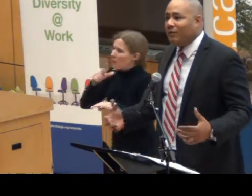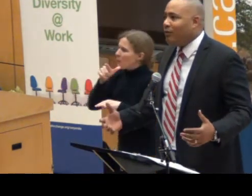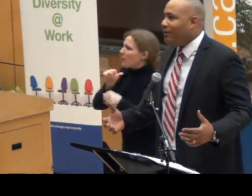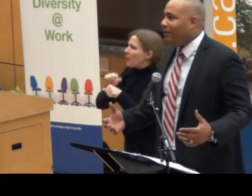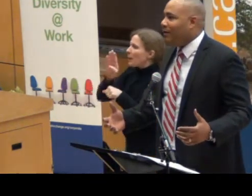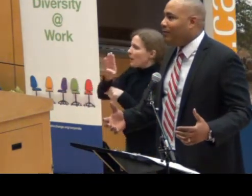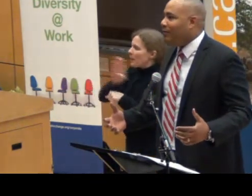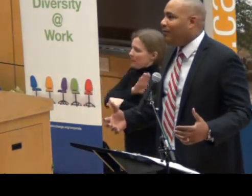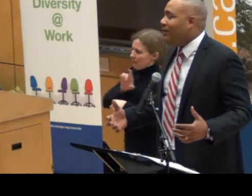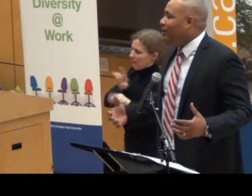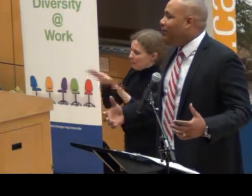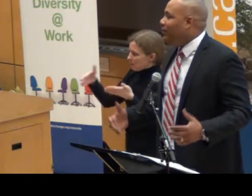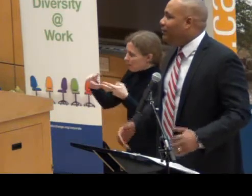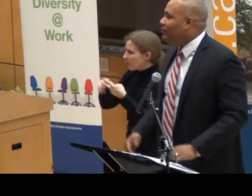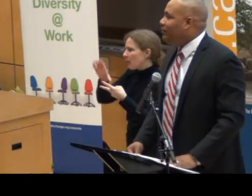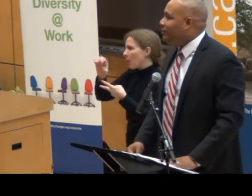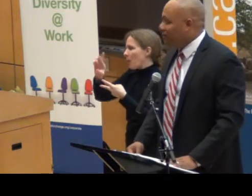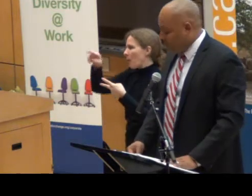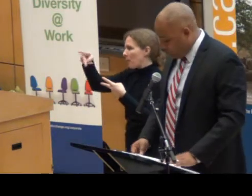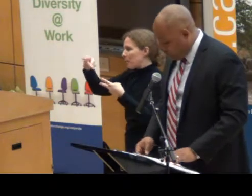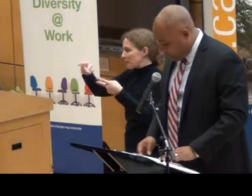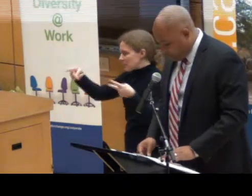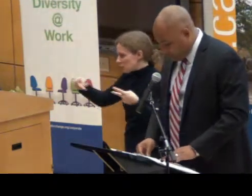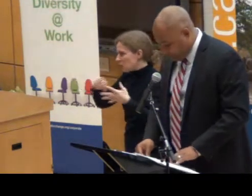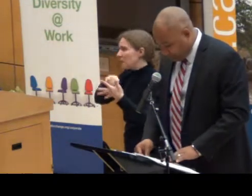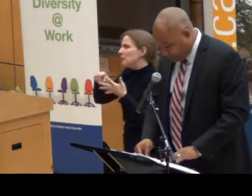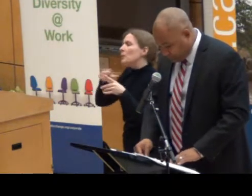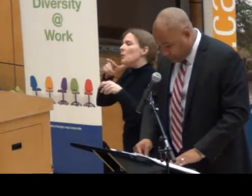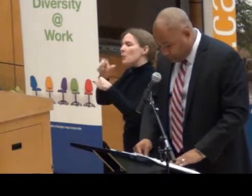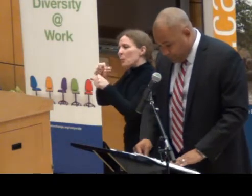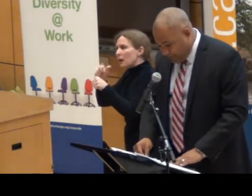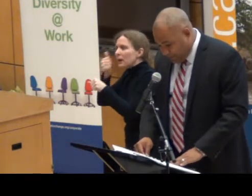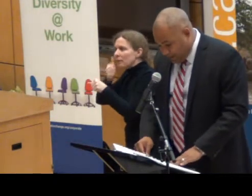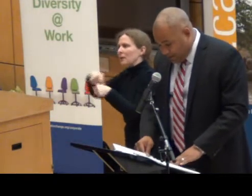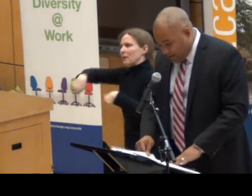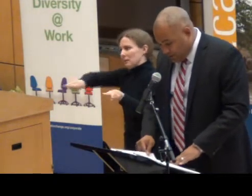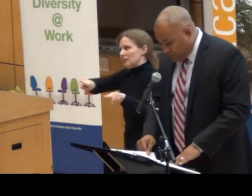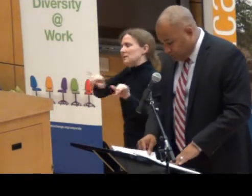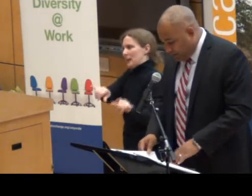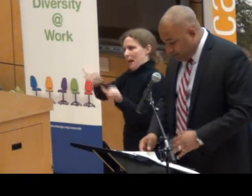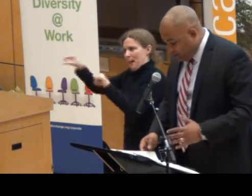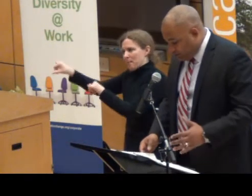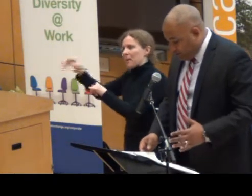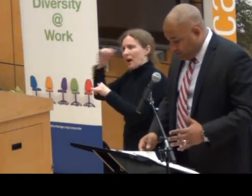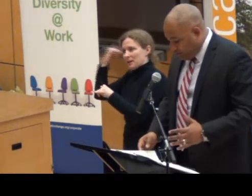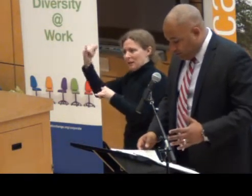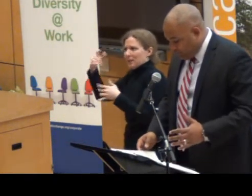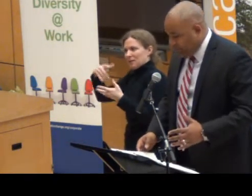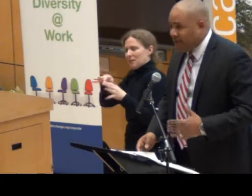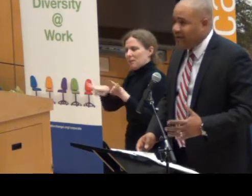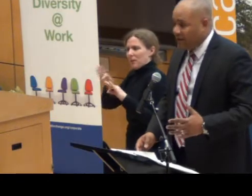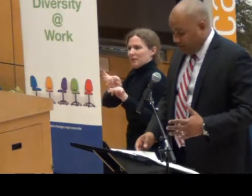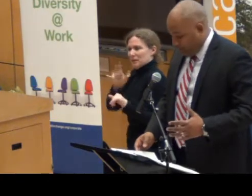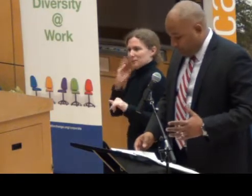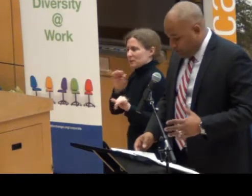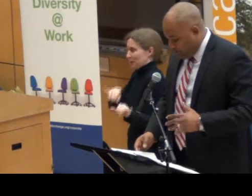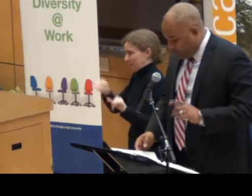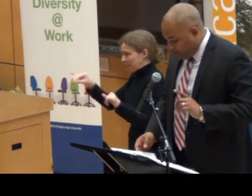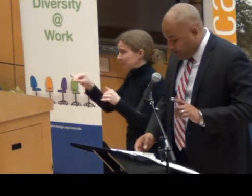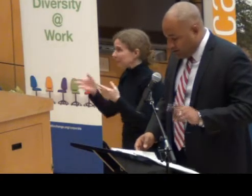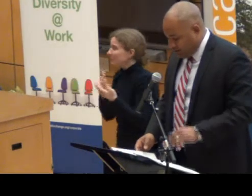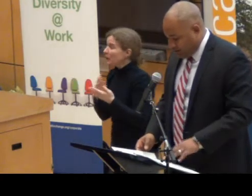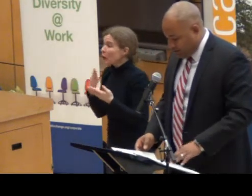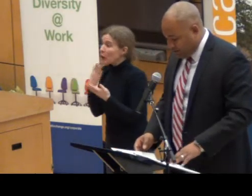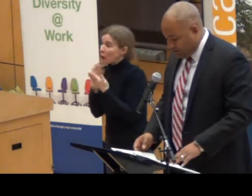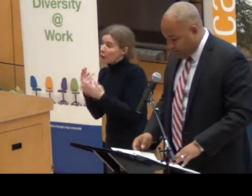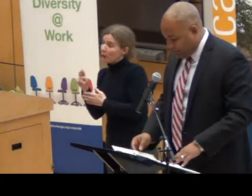get into the corporate world, but also into the workforce. So there's good news that's out there, but